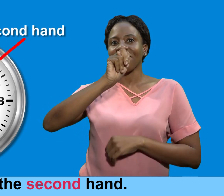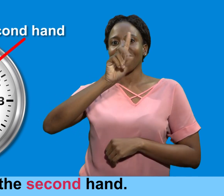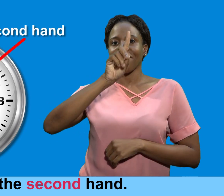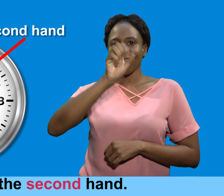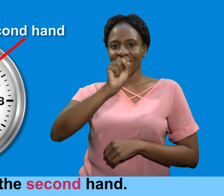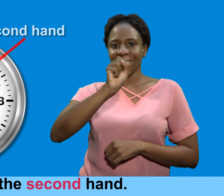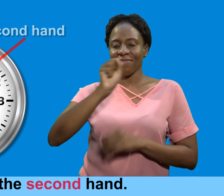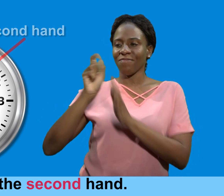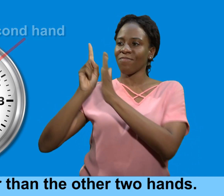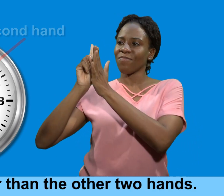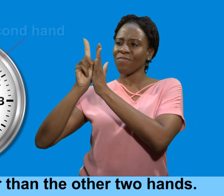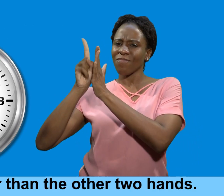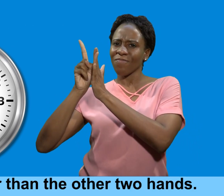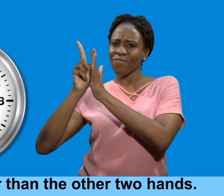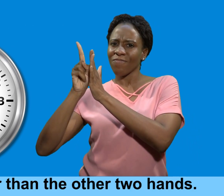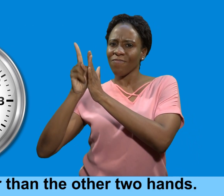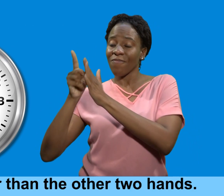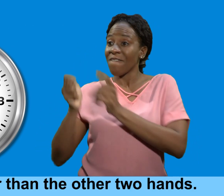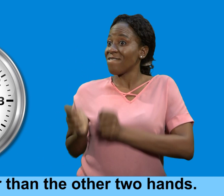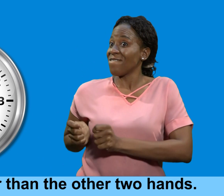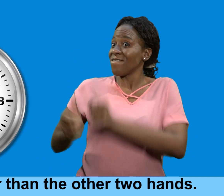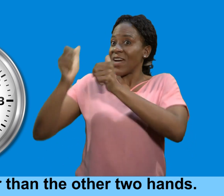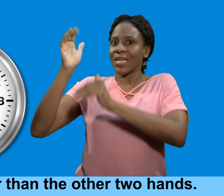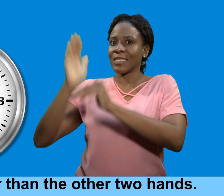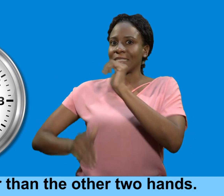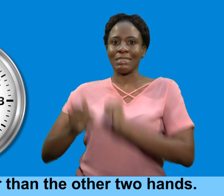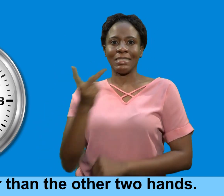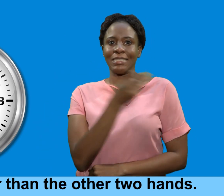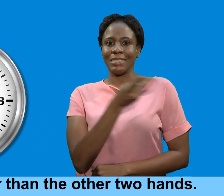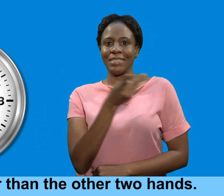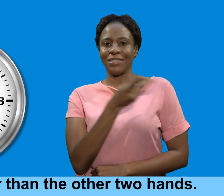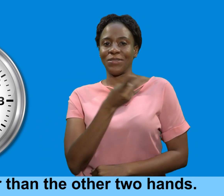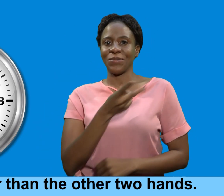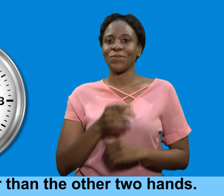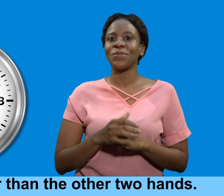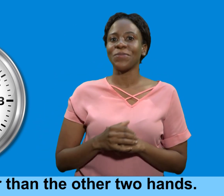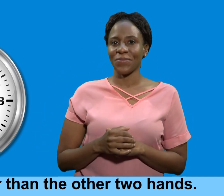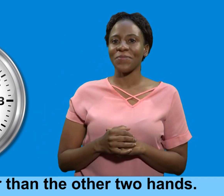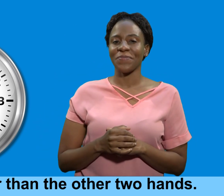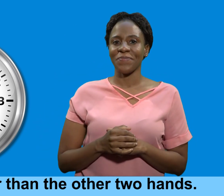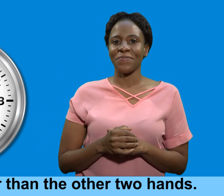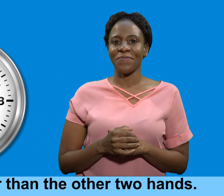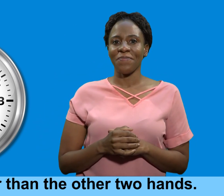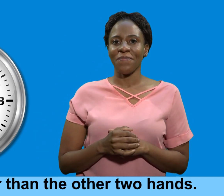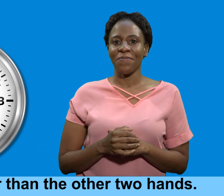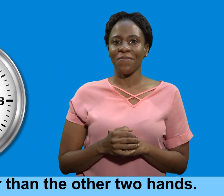the second hand. It moves faster than the other two hands.